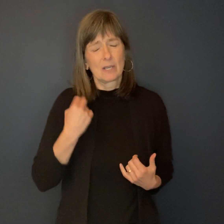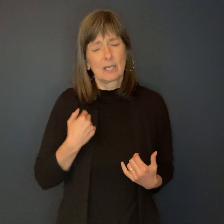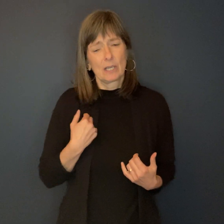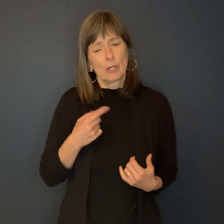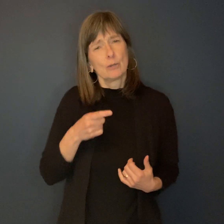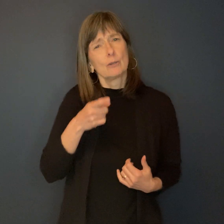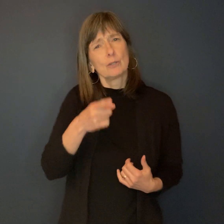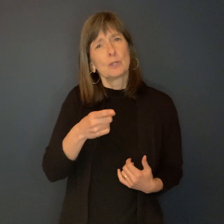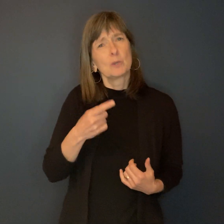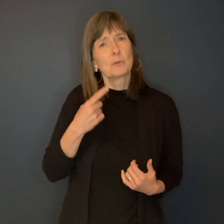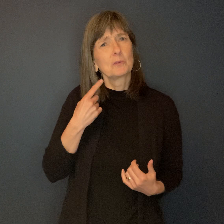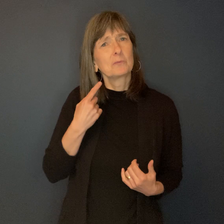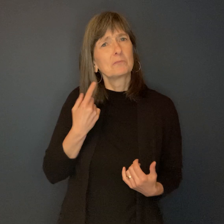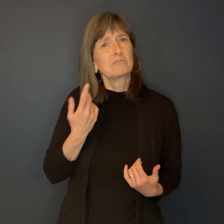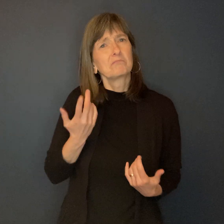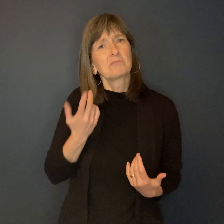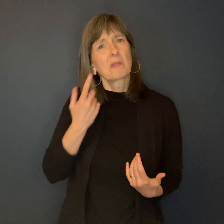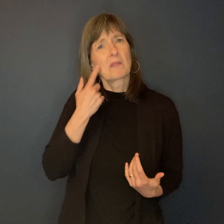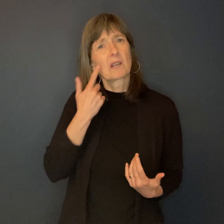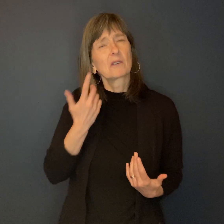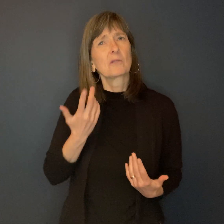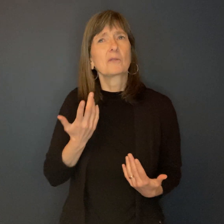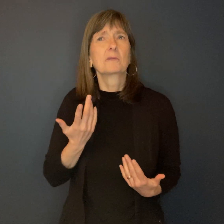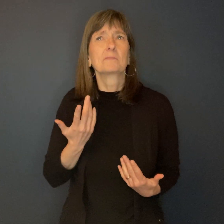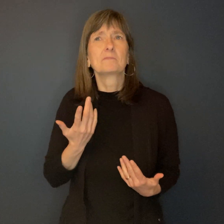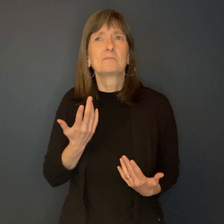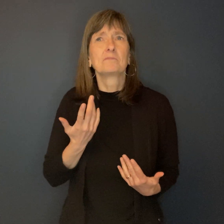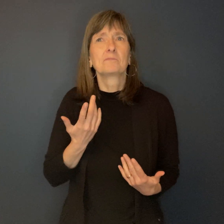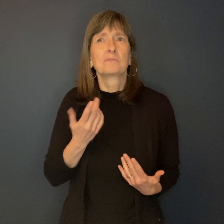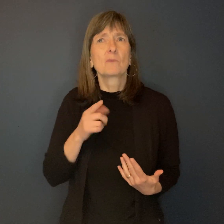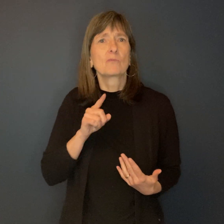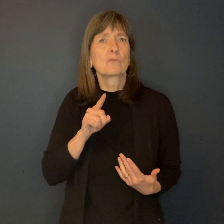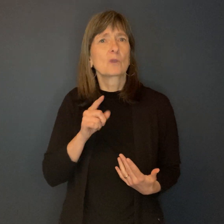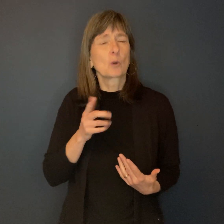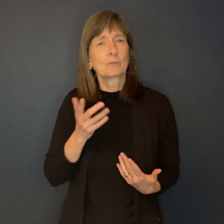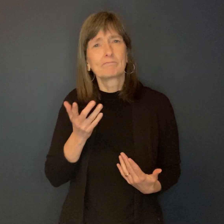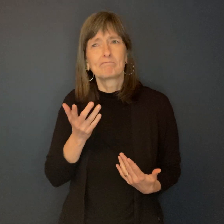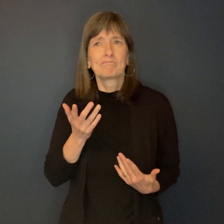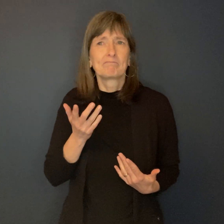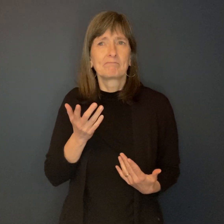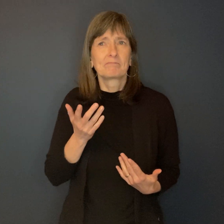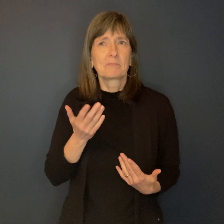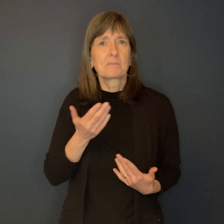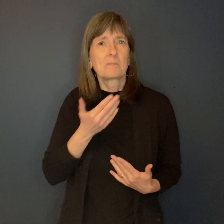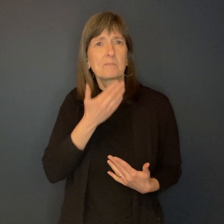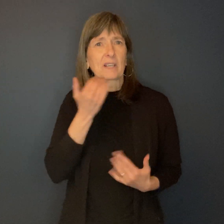identify perhaps as some of the major achievements or highlights of your efforts over the years?